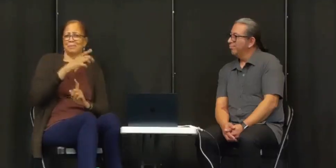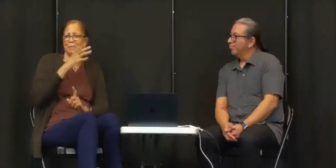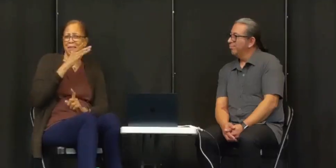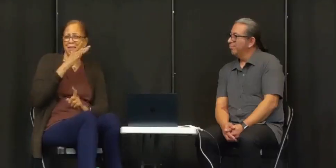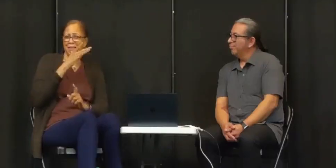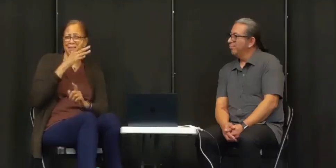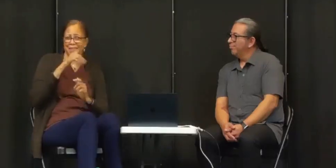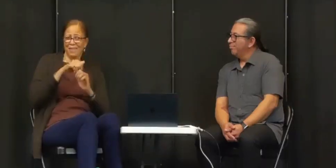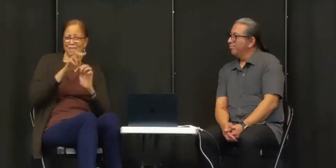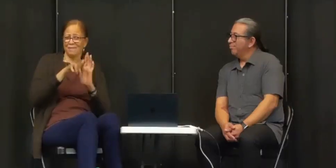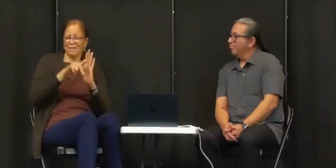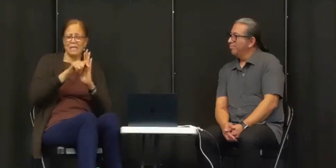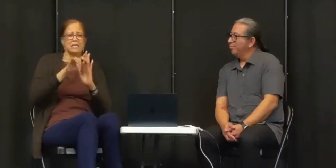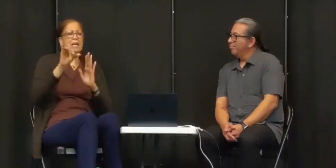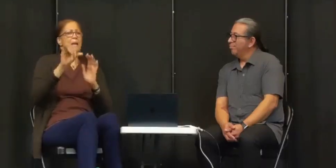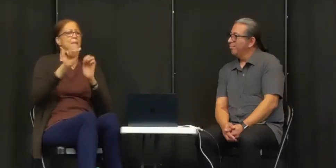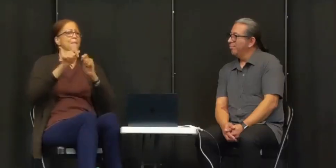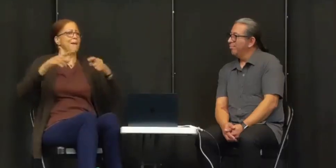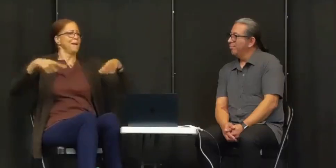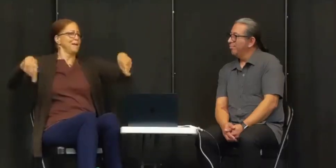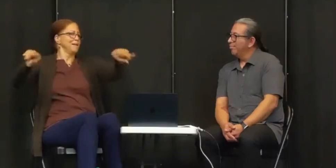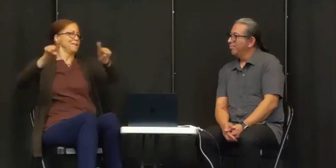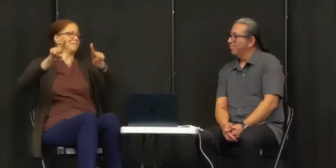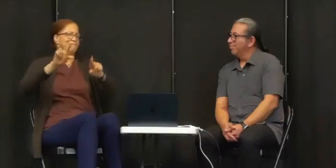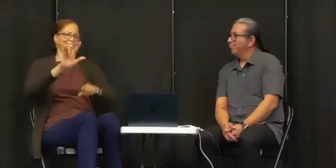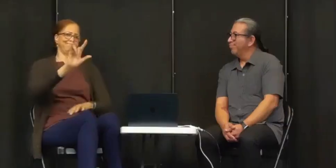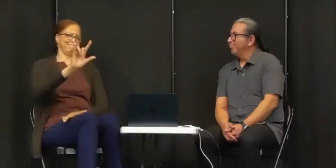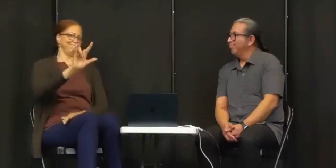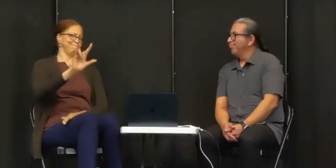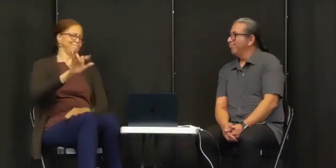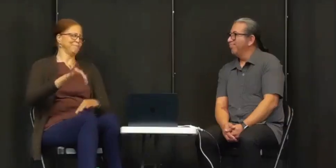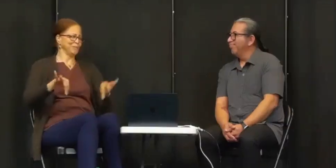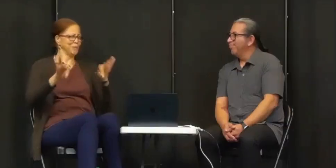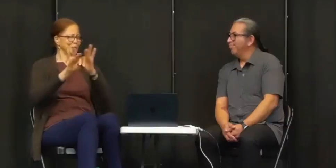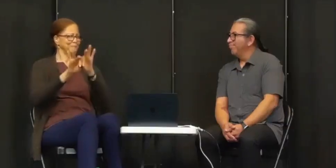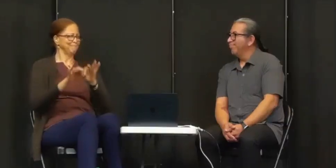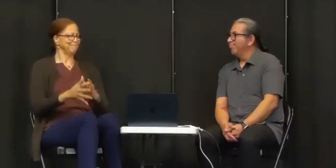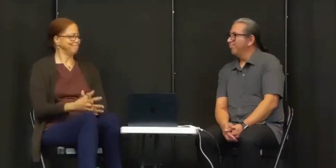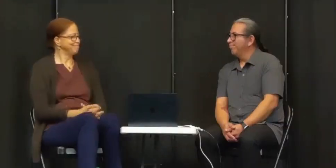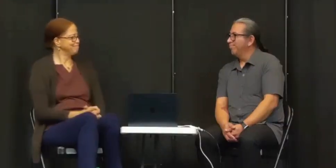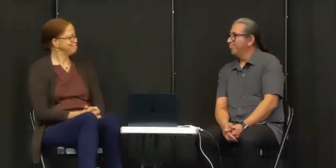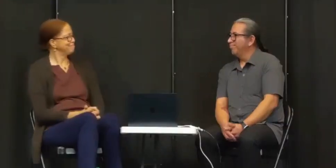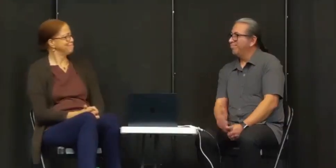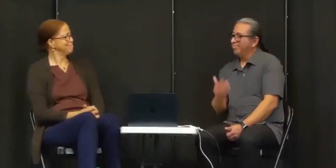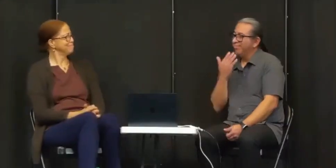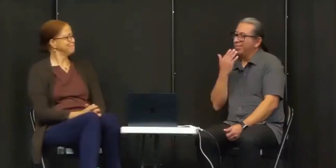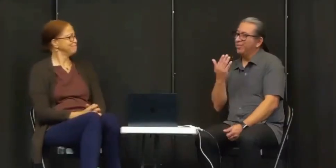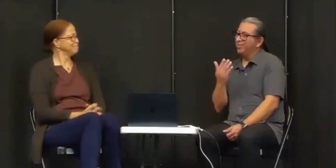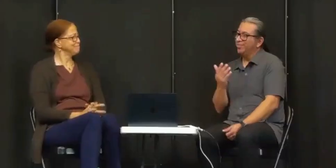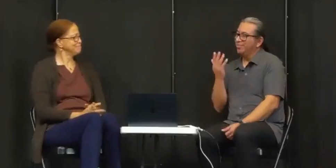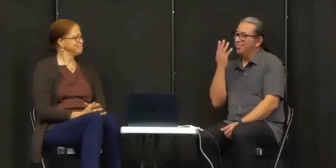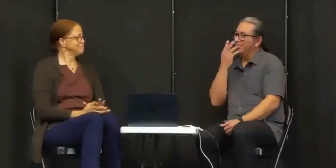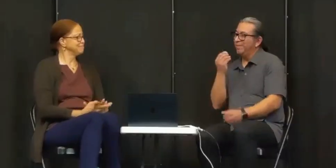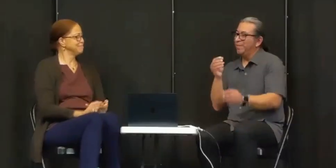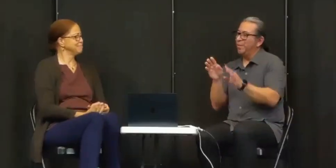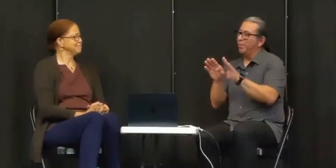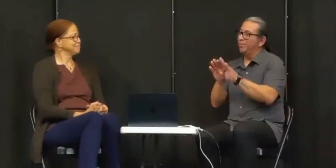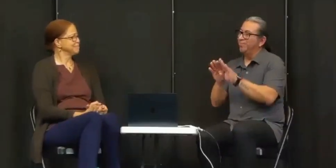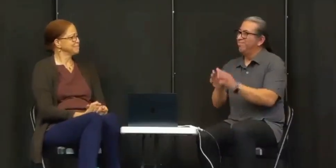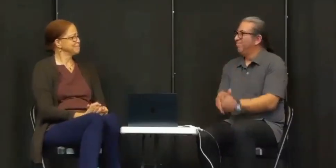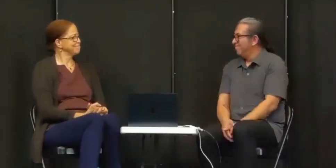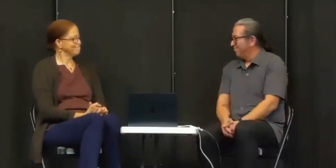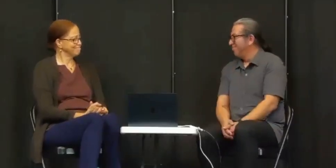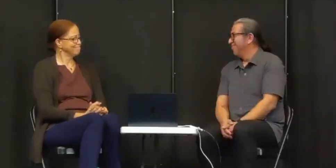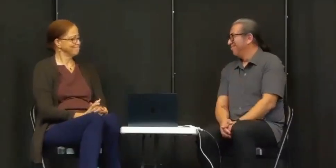that closure with his mother. She didn't get it either. And it's the same thing with you. I really stress to make sure that you tell people that you love them. Thank